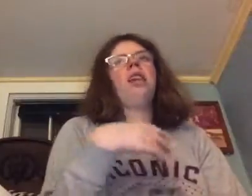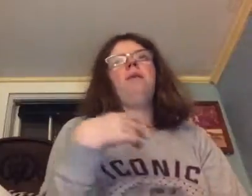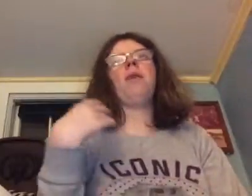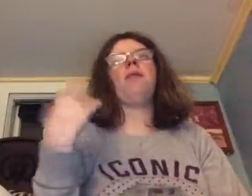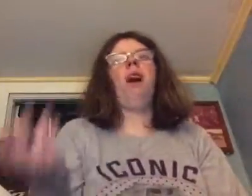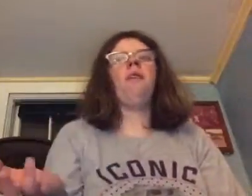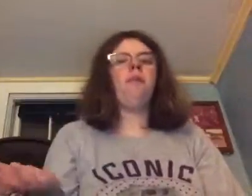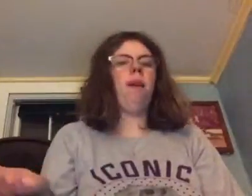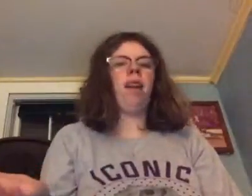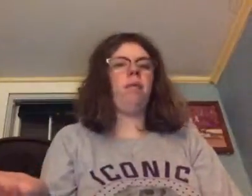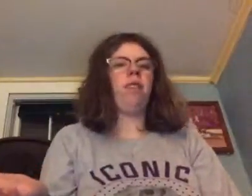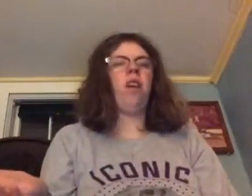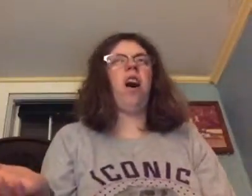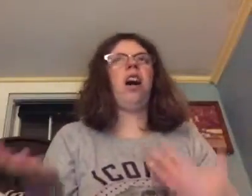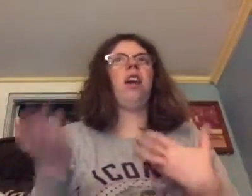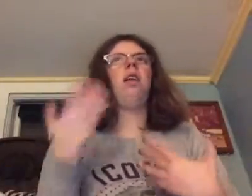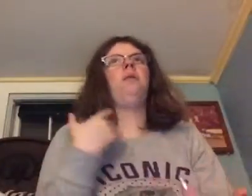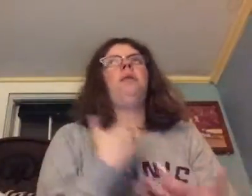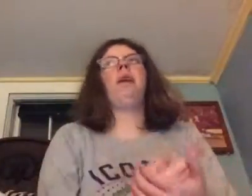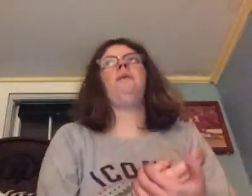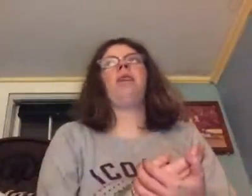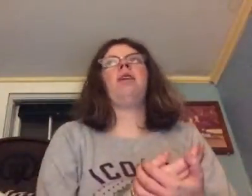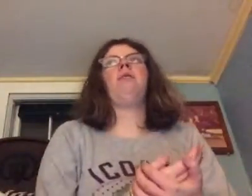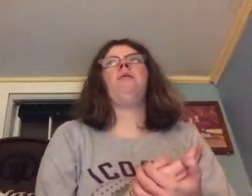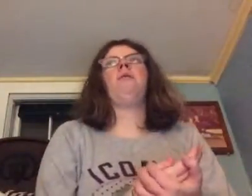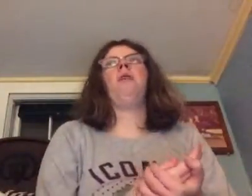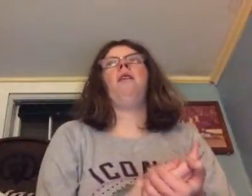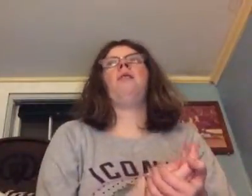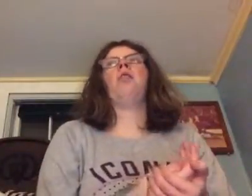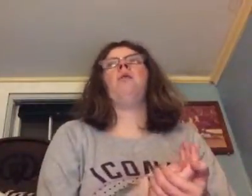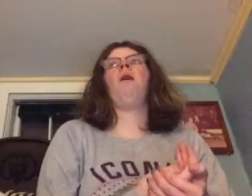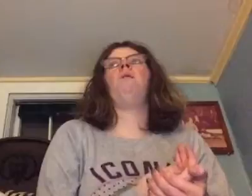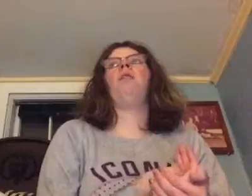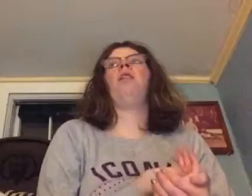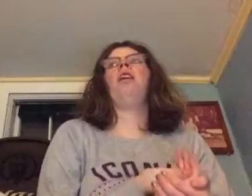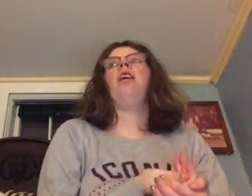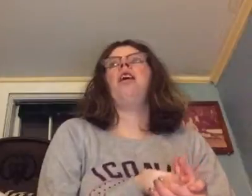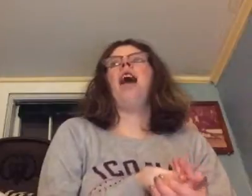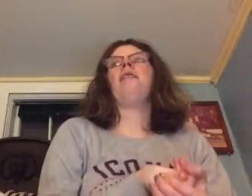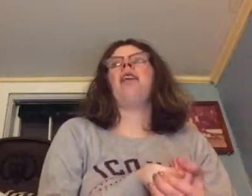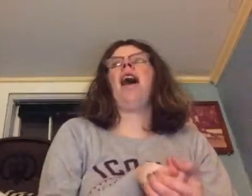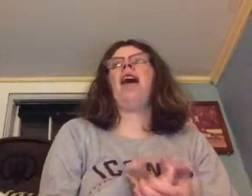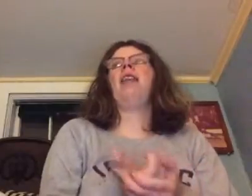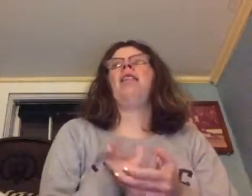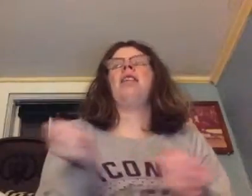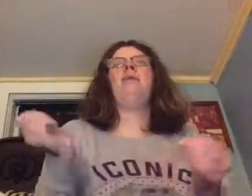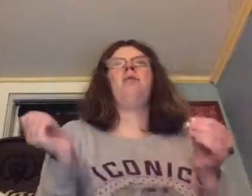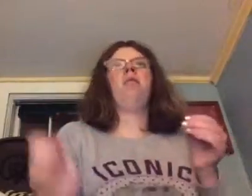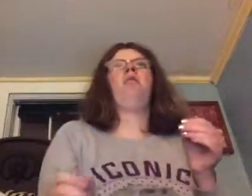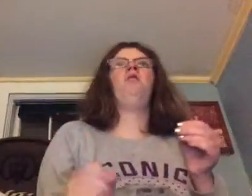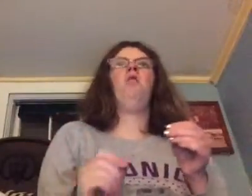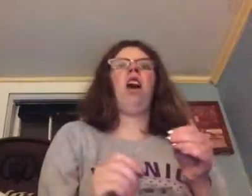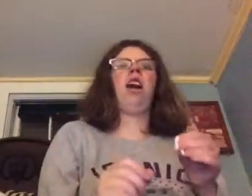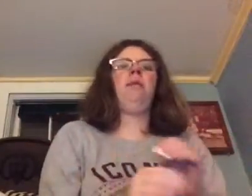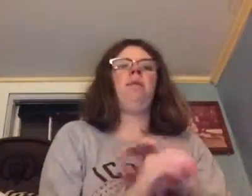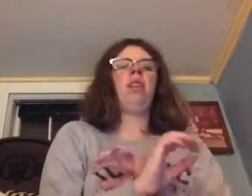Then we fought over a MySpace song. Our friendship crumbled after that. Then it wasn't really strong. And then we